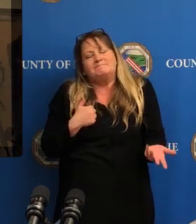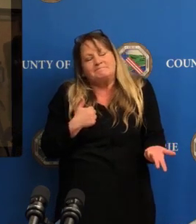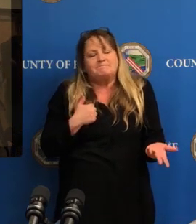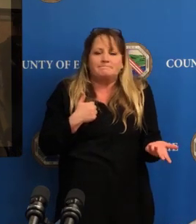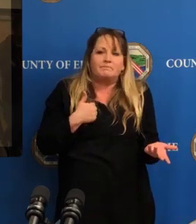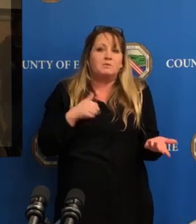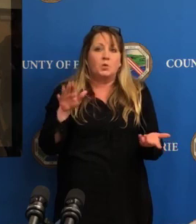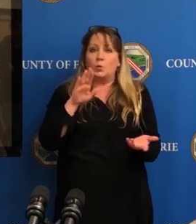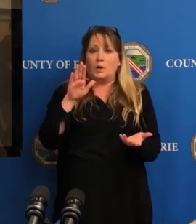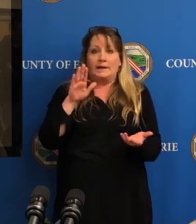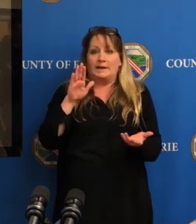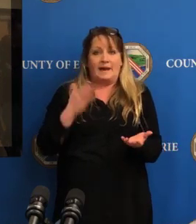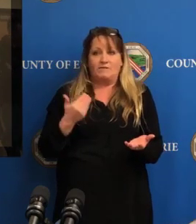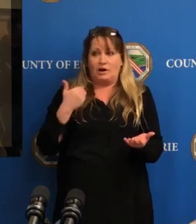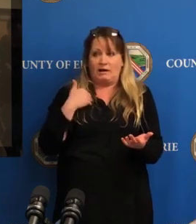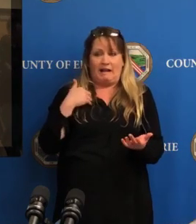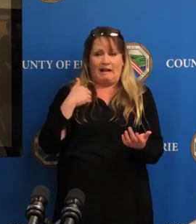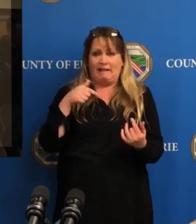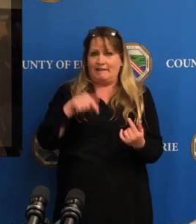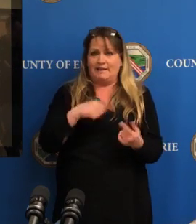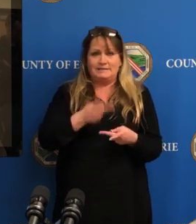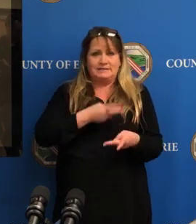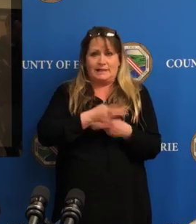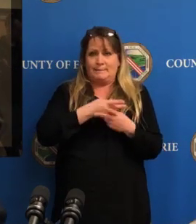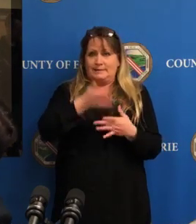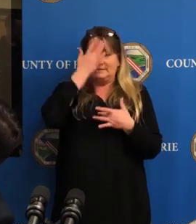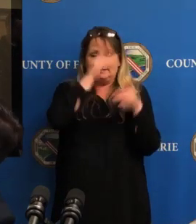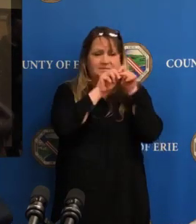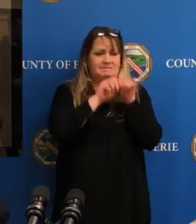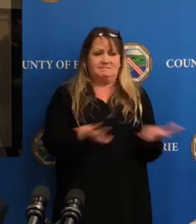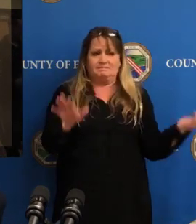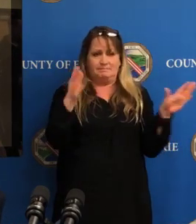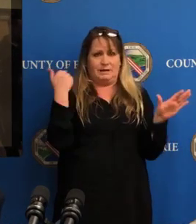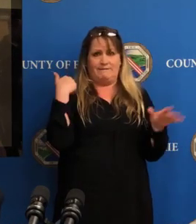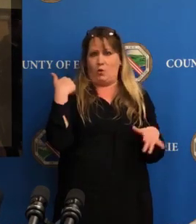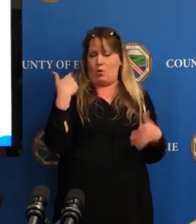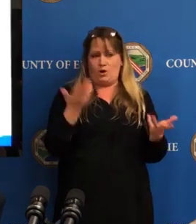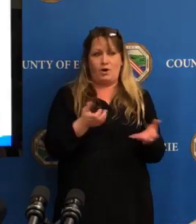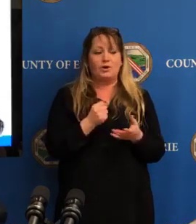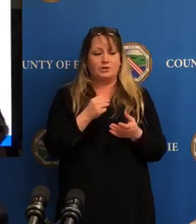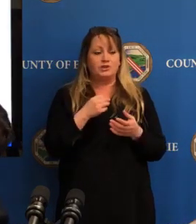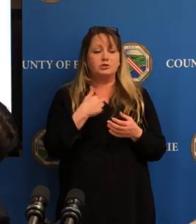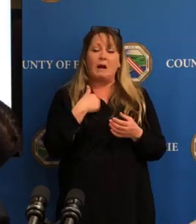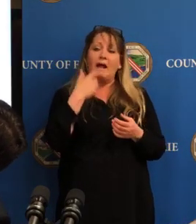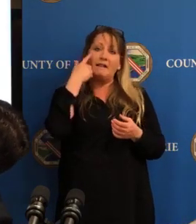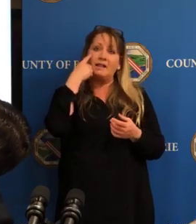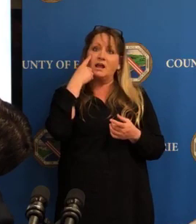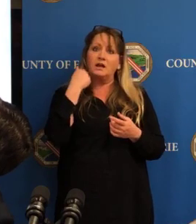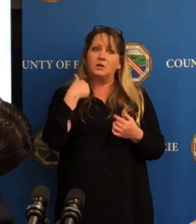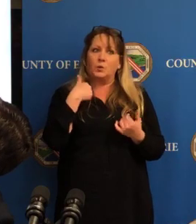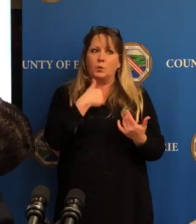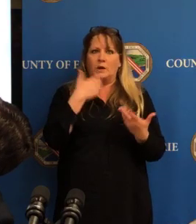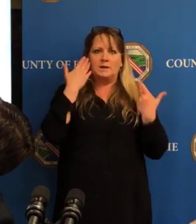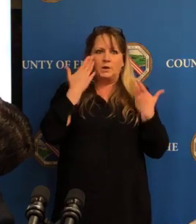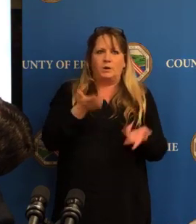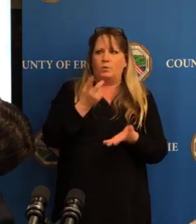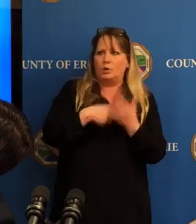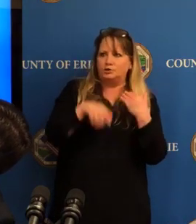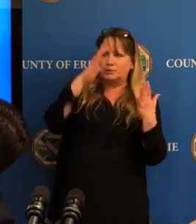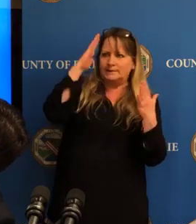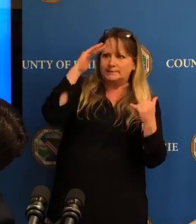We've never had this epidemic in our community before, so I think we didn't really know what to